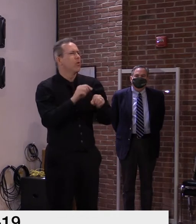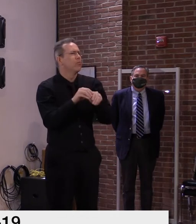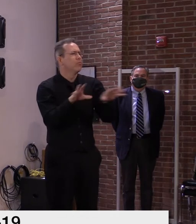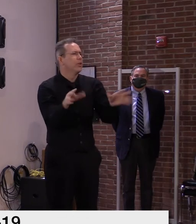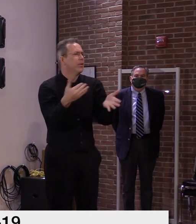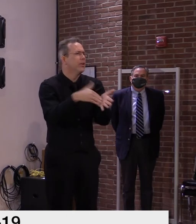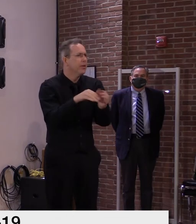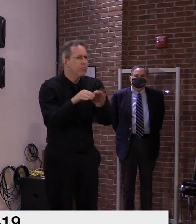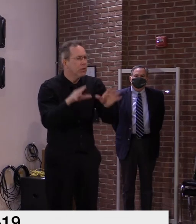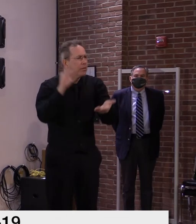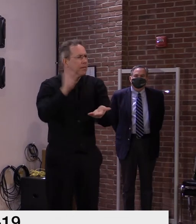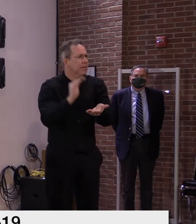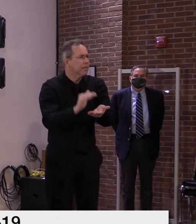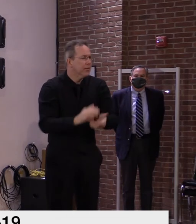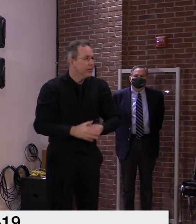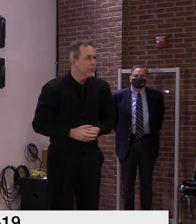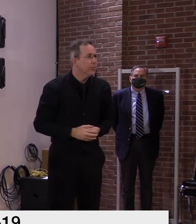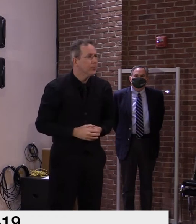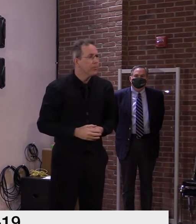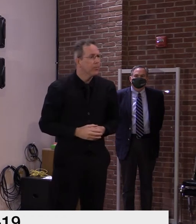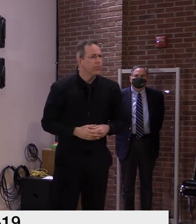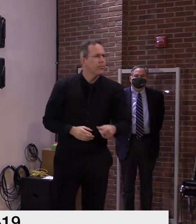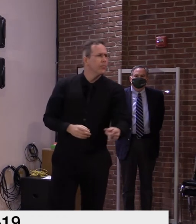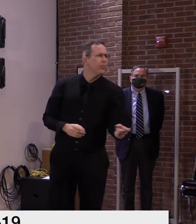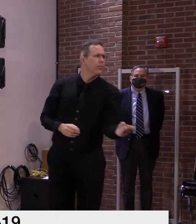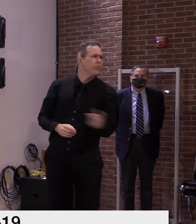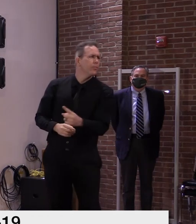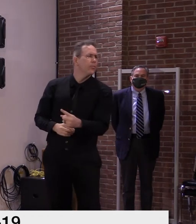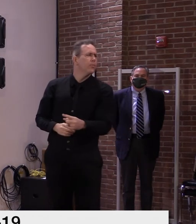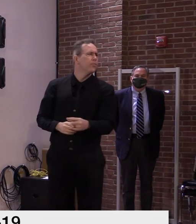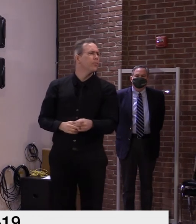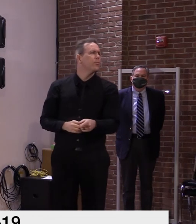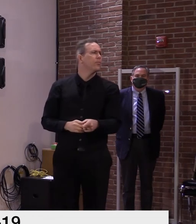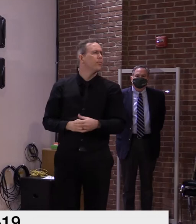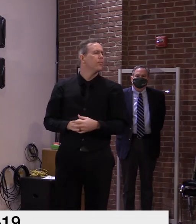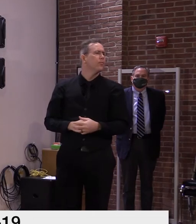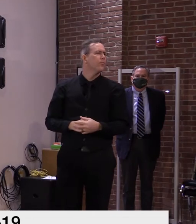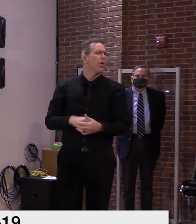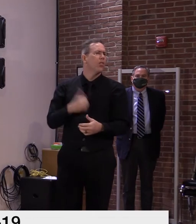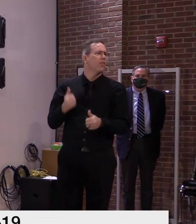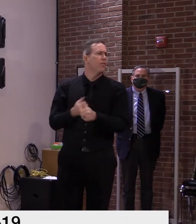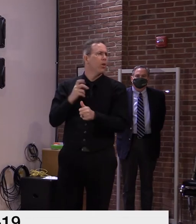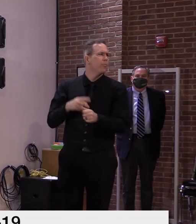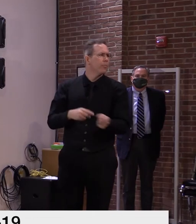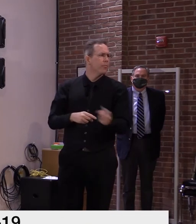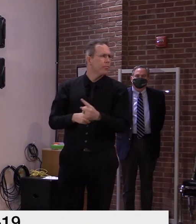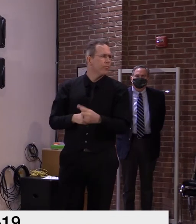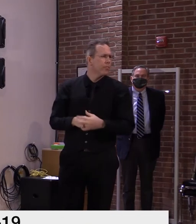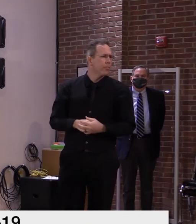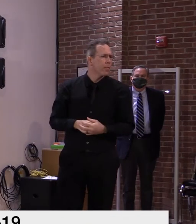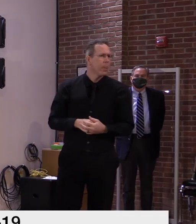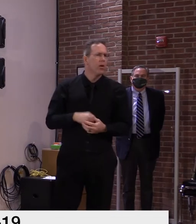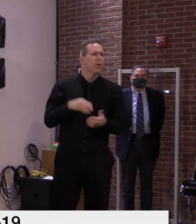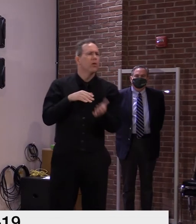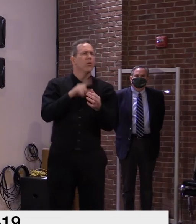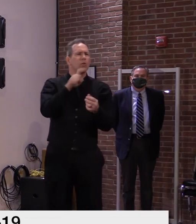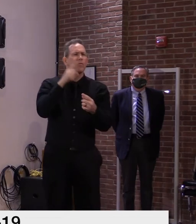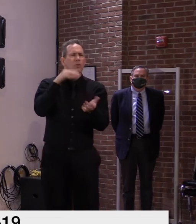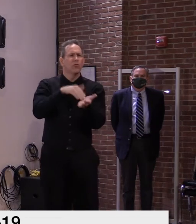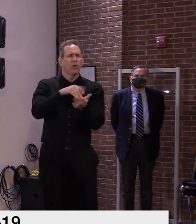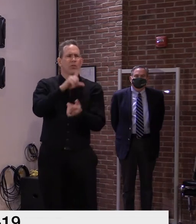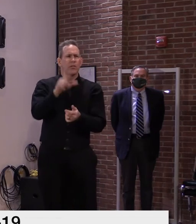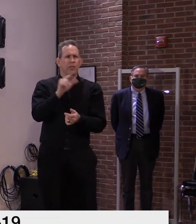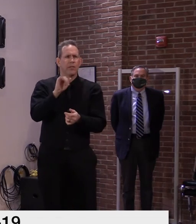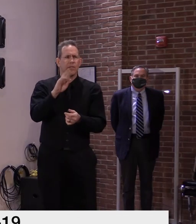Okay, thanks. I also have a question for, I believe, Dr. Levine. Are you concerned about the news of a variant that